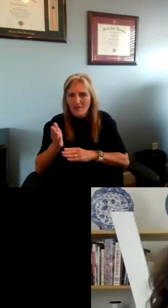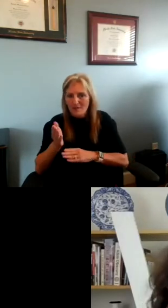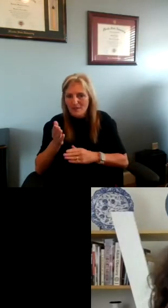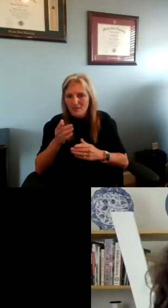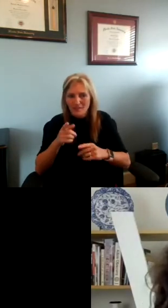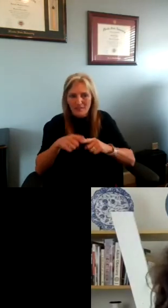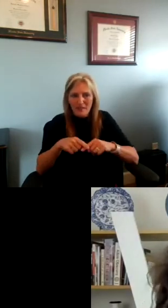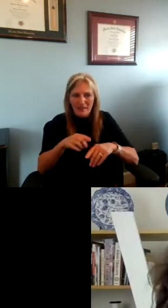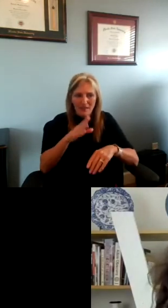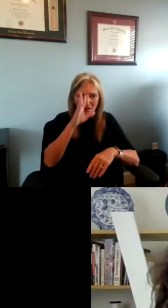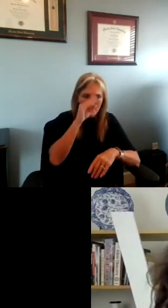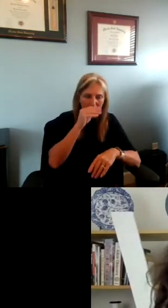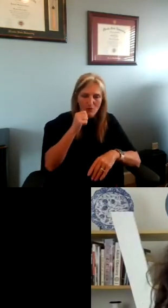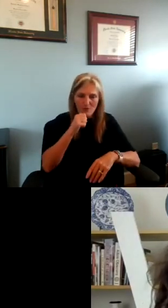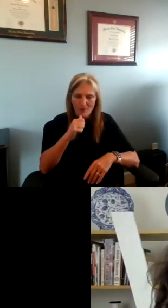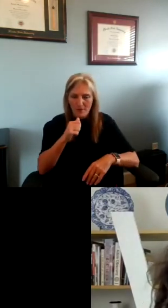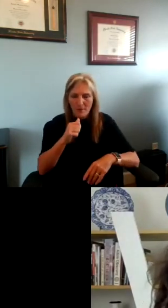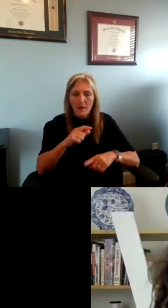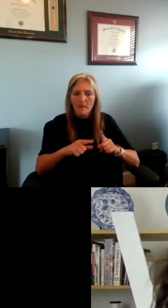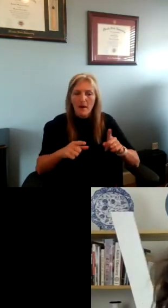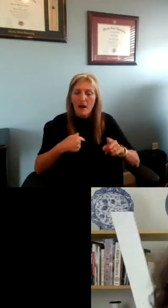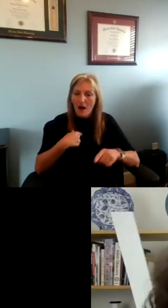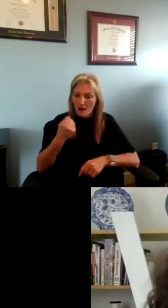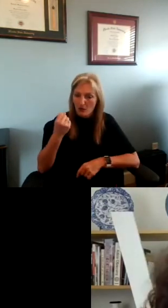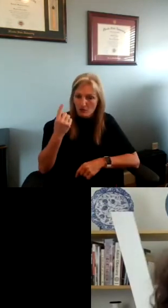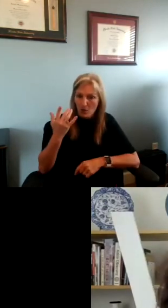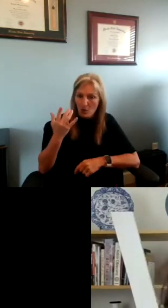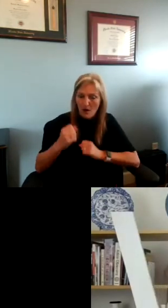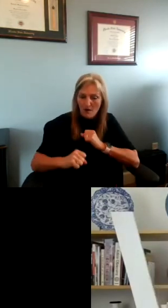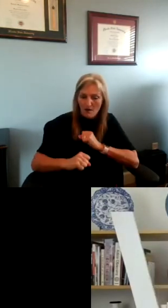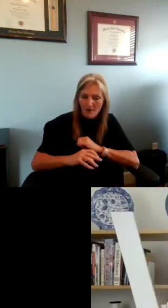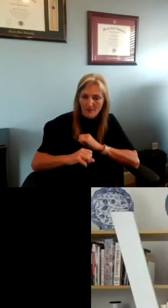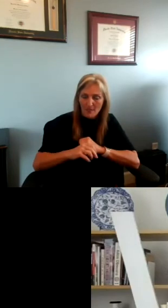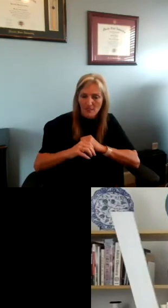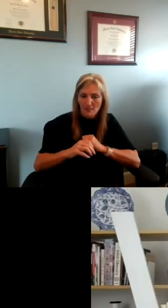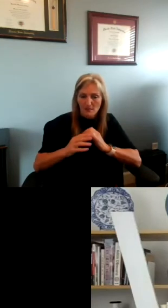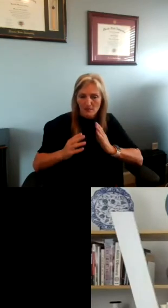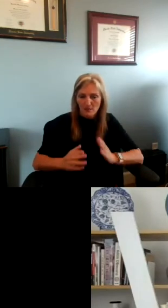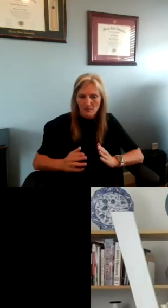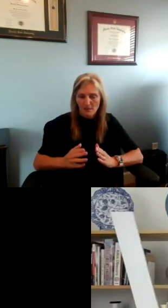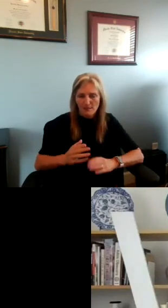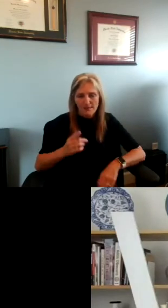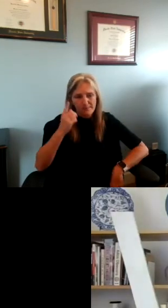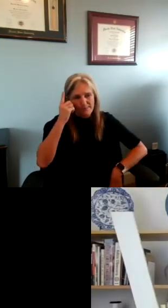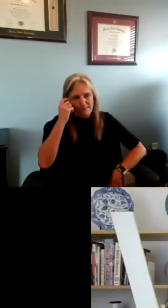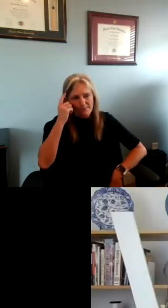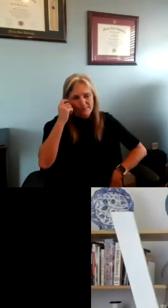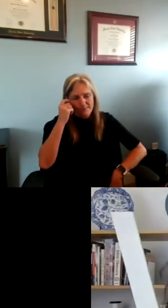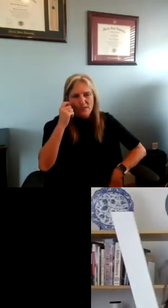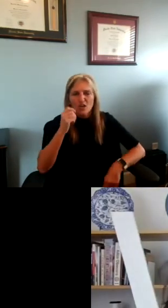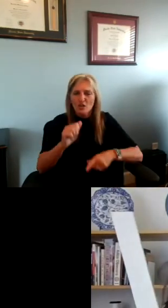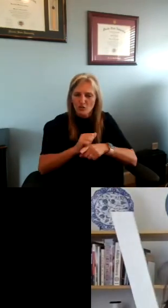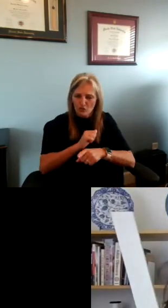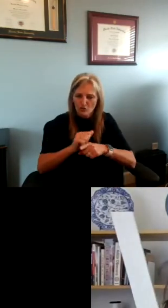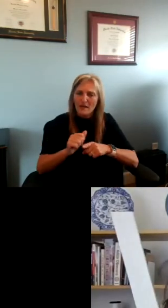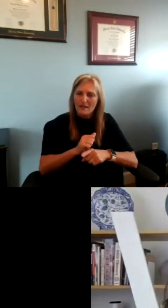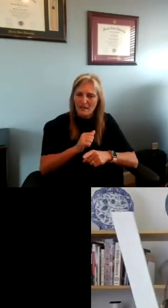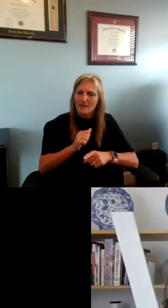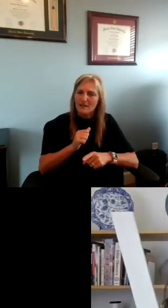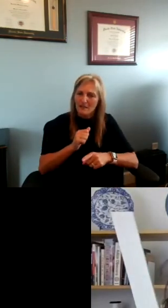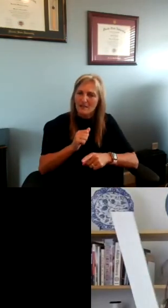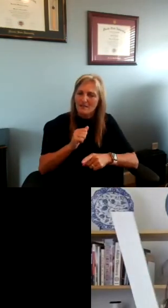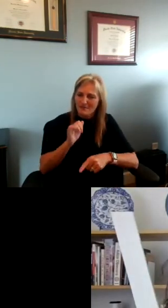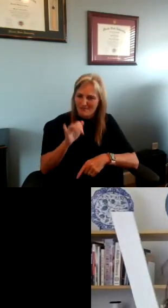But I also understand why advocates are suspect that training is at the root of the problem. I think the